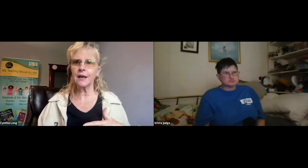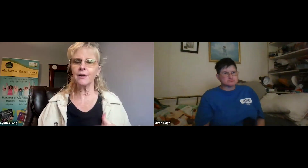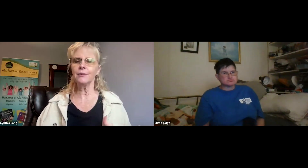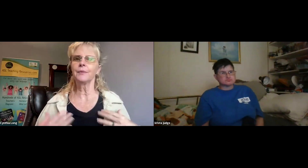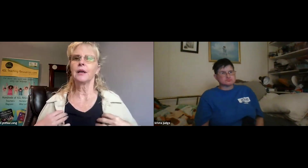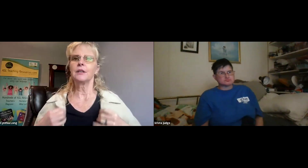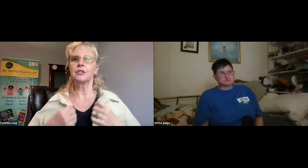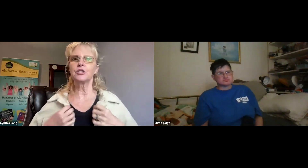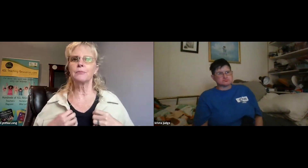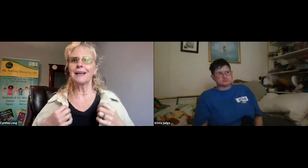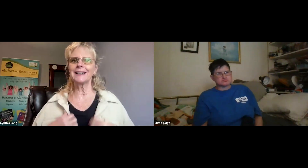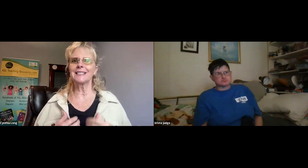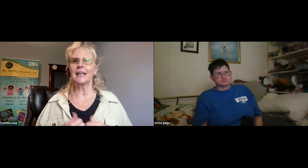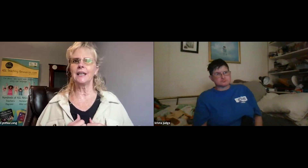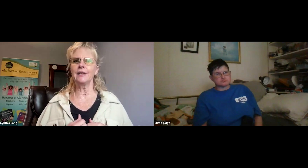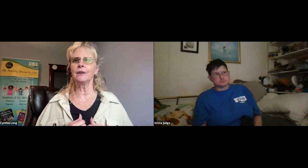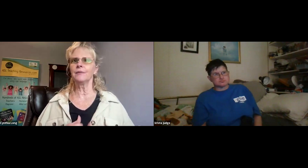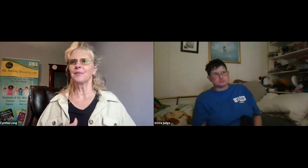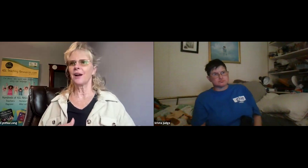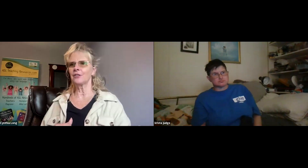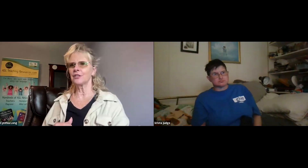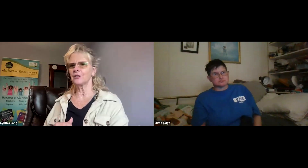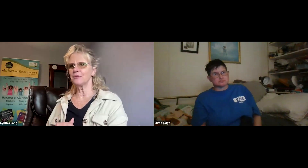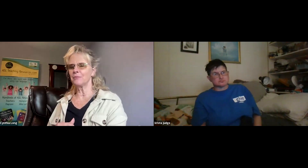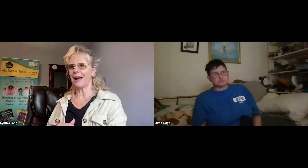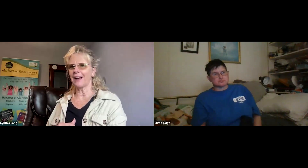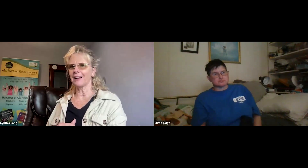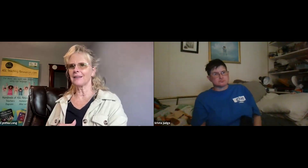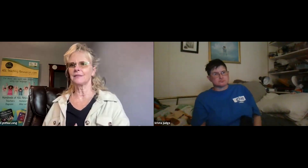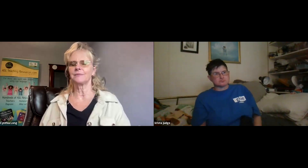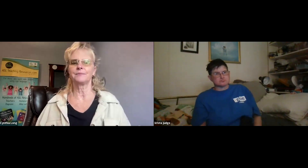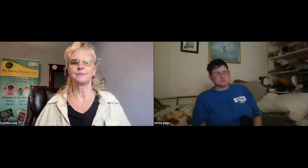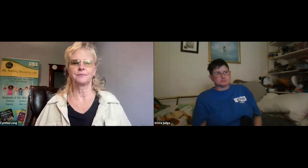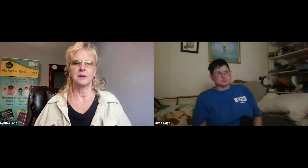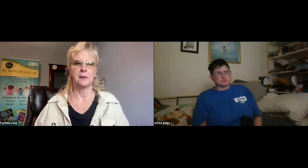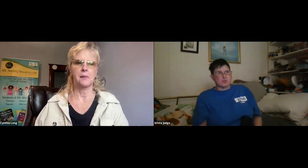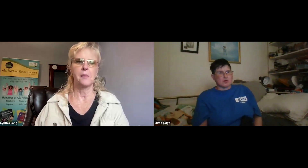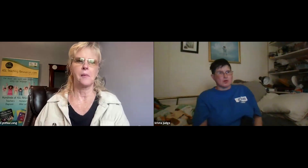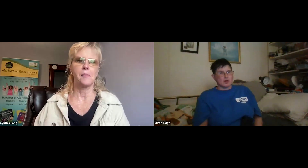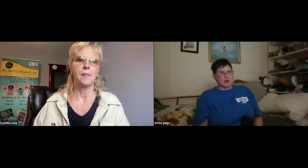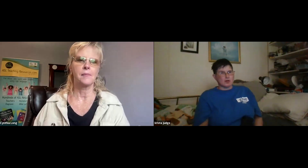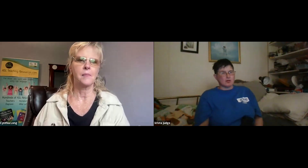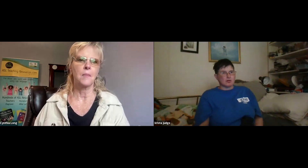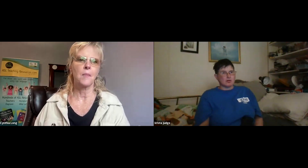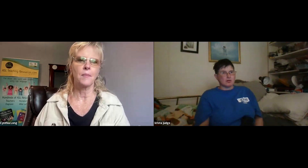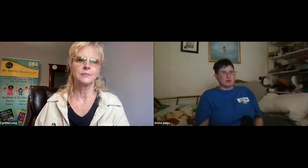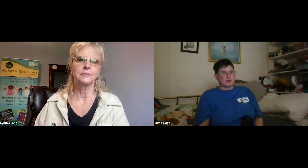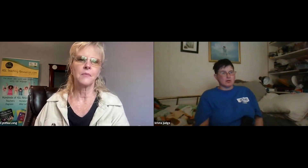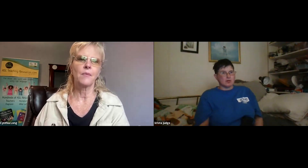2 weeks ago, does your body stay here or does it move back?